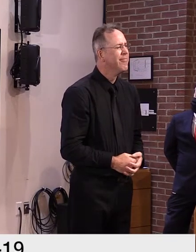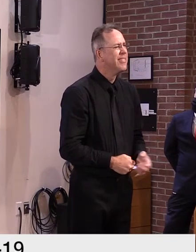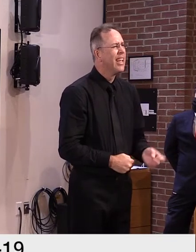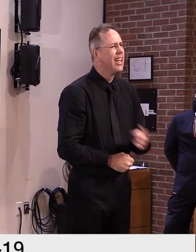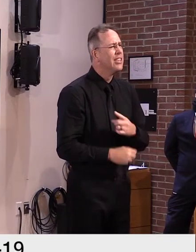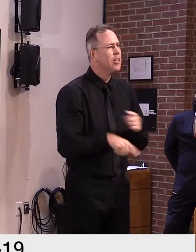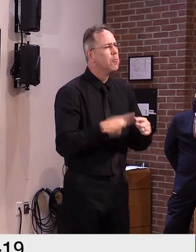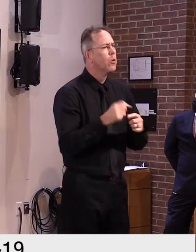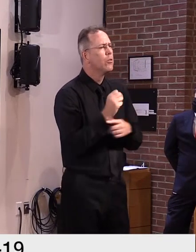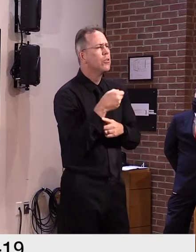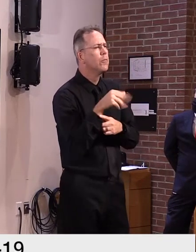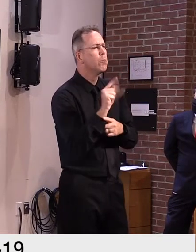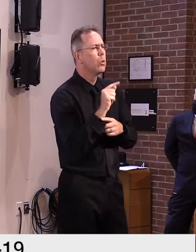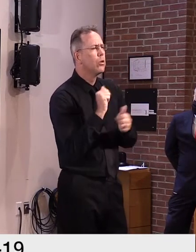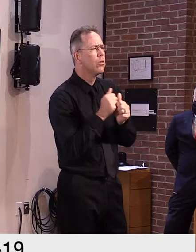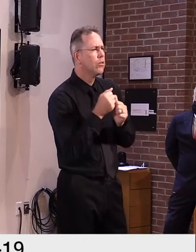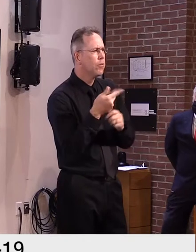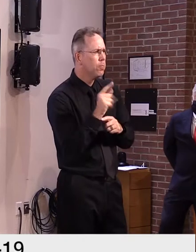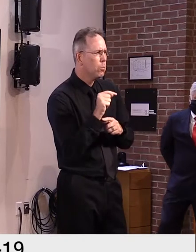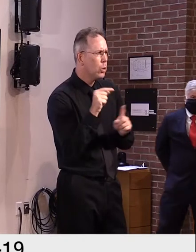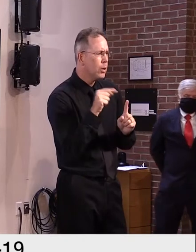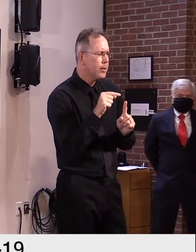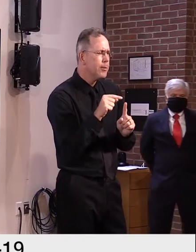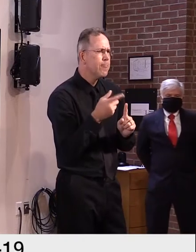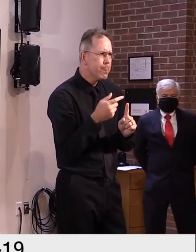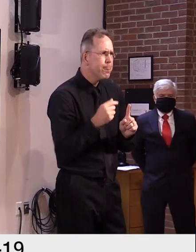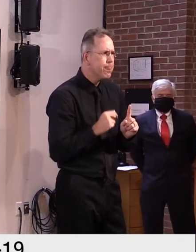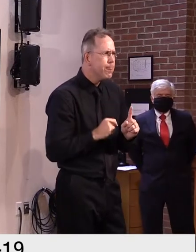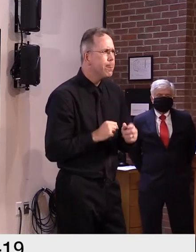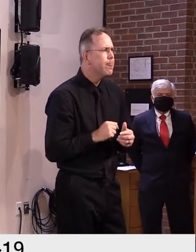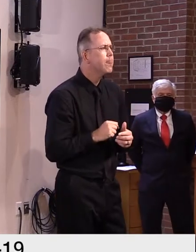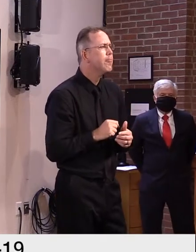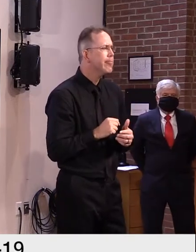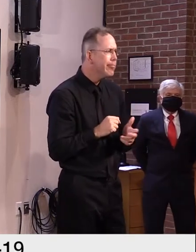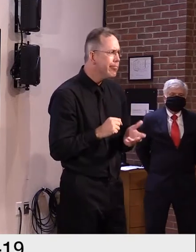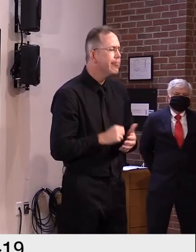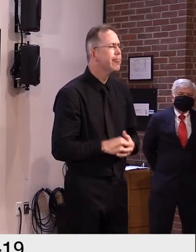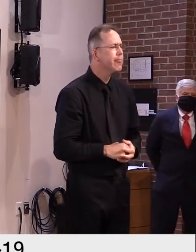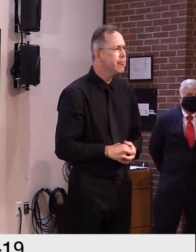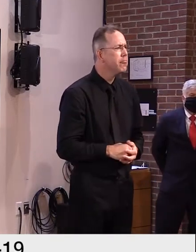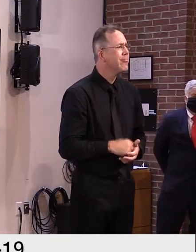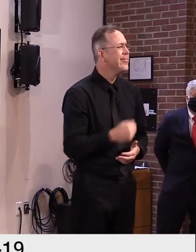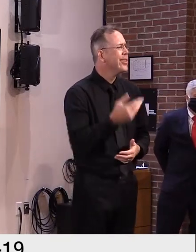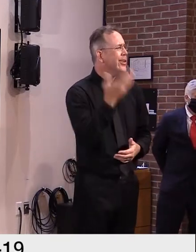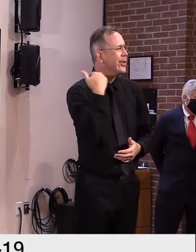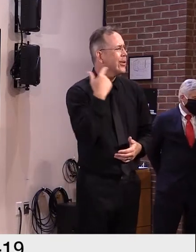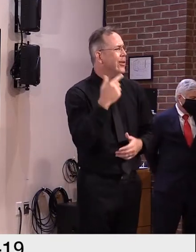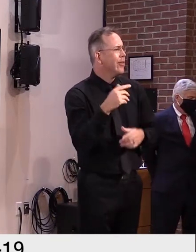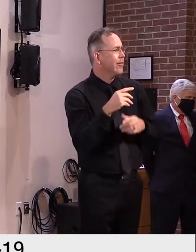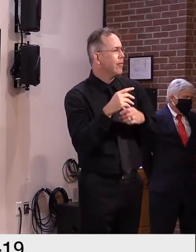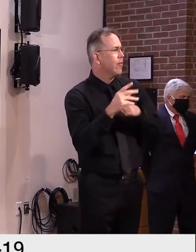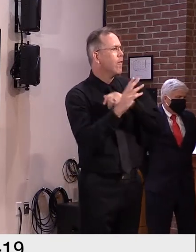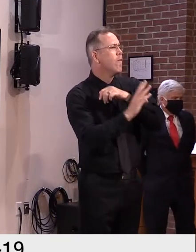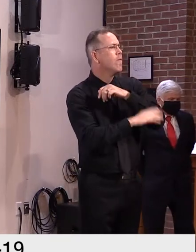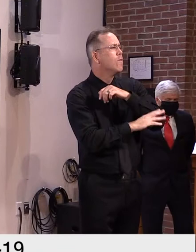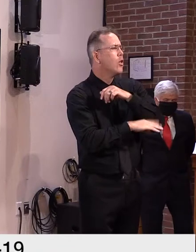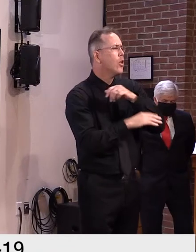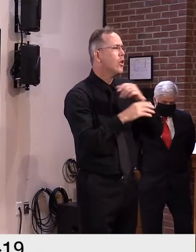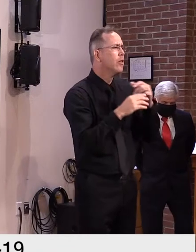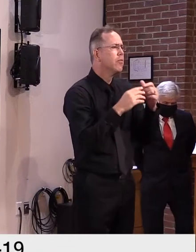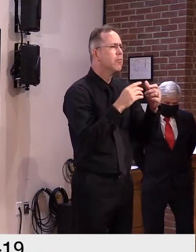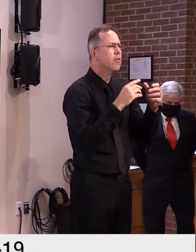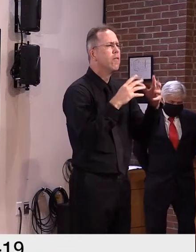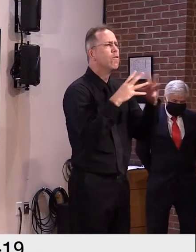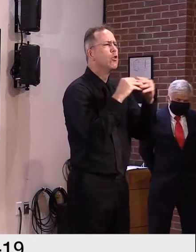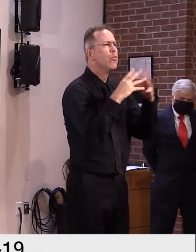mean, obviously in the fall, football went to 7-on-7. So what is the conversation to be able to